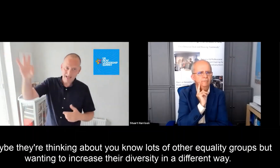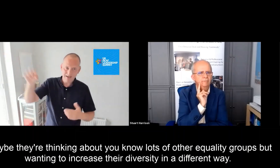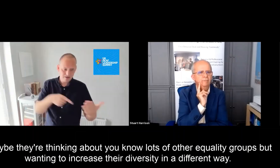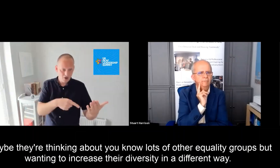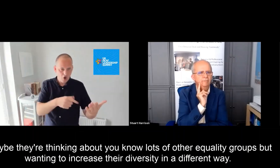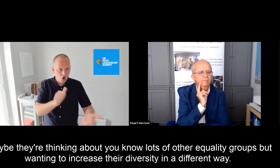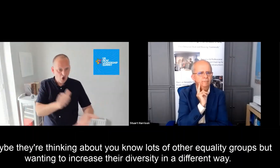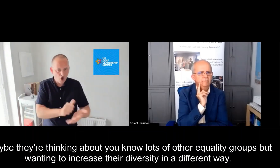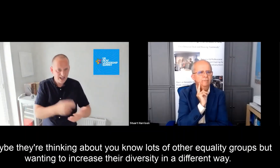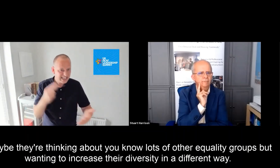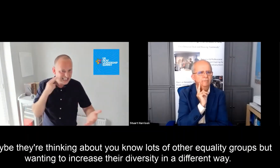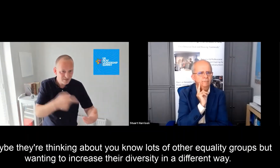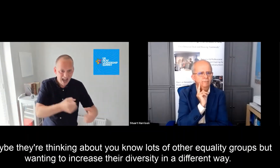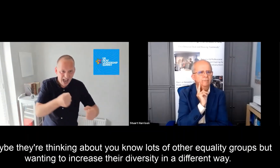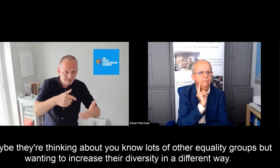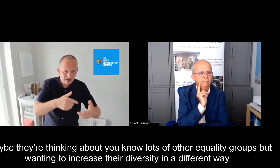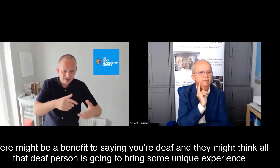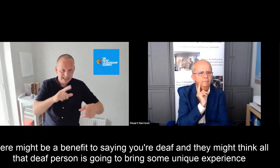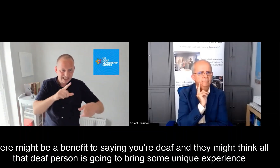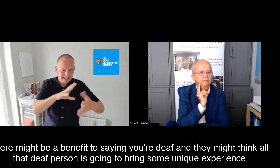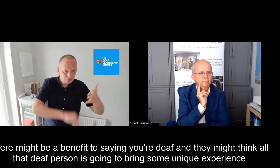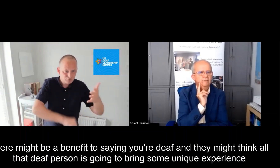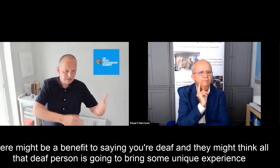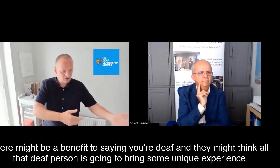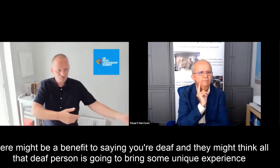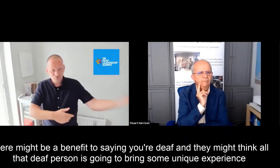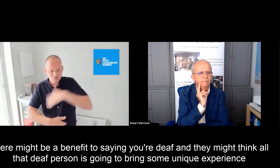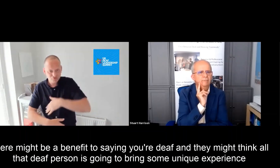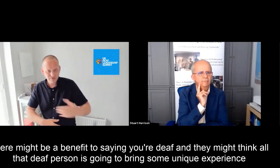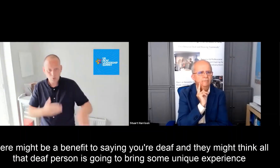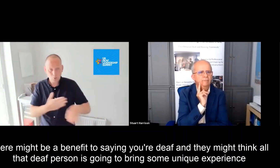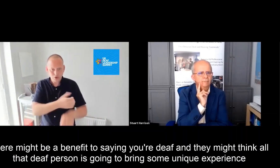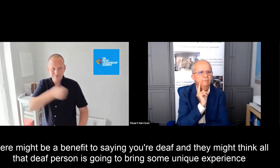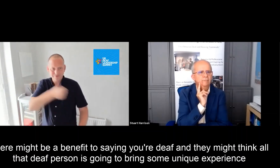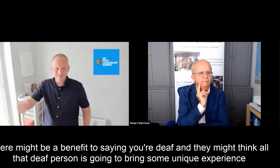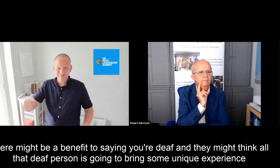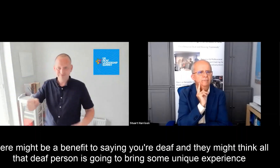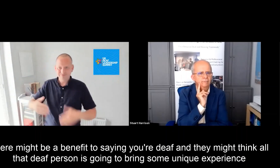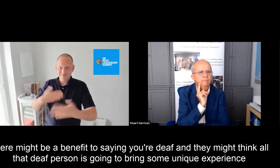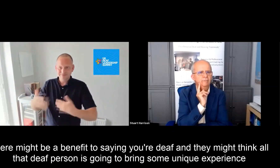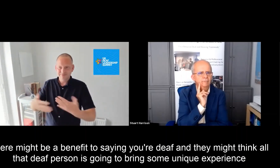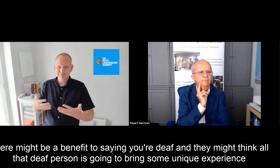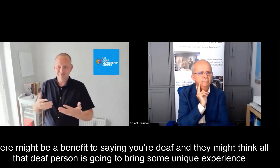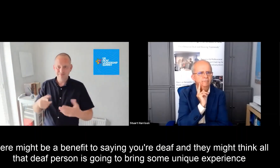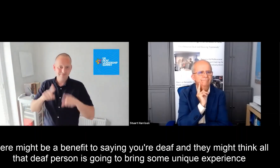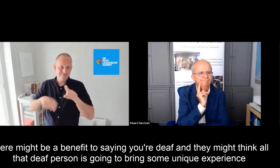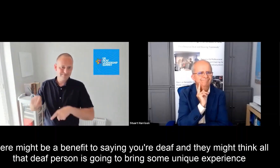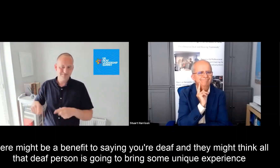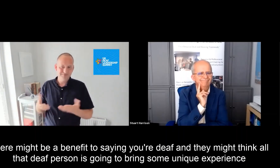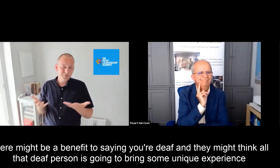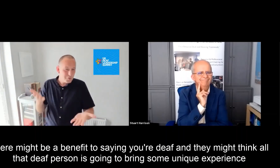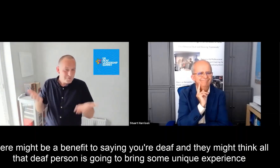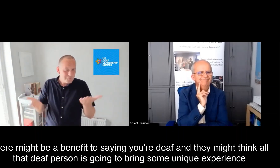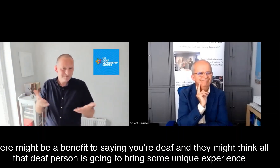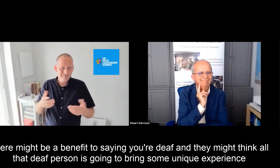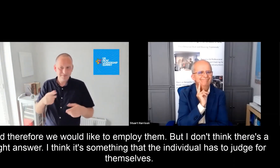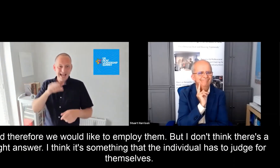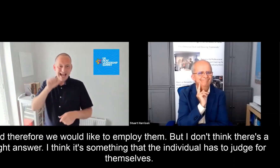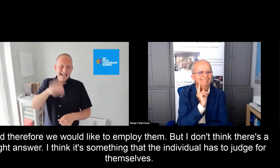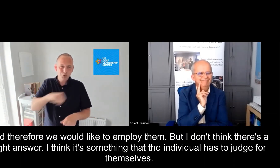diversity in a different way. There might be a benefit to saying you're deaf, and they might think, oh, that deaf person is going to bring some unique experience, and therefore we would like to